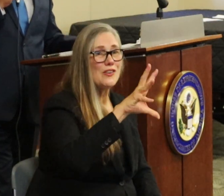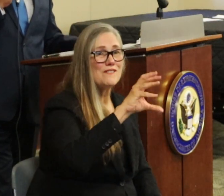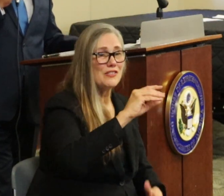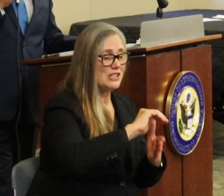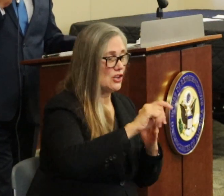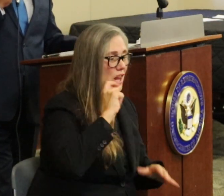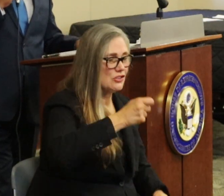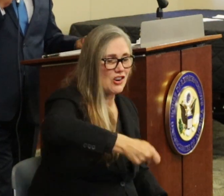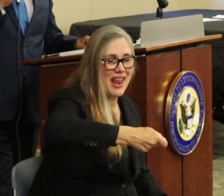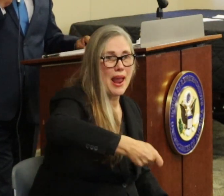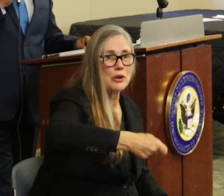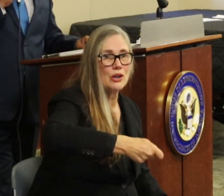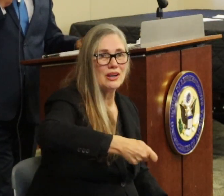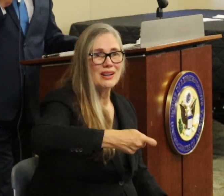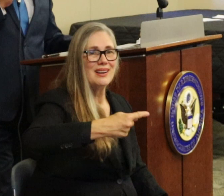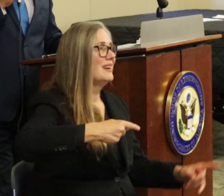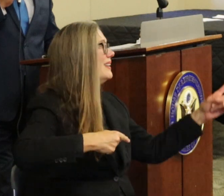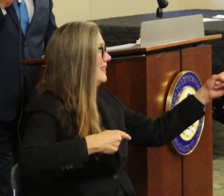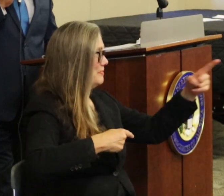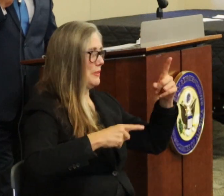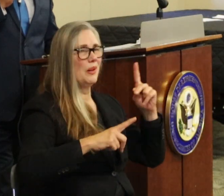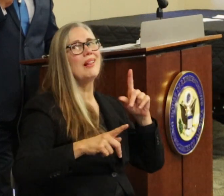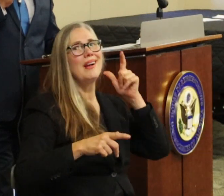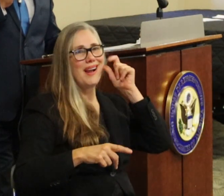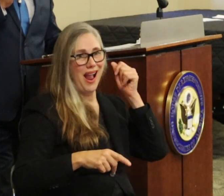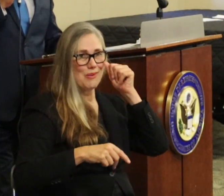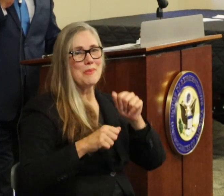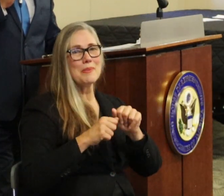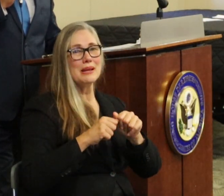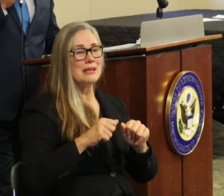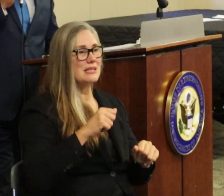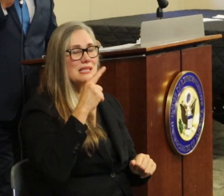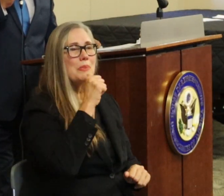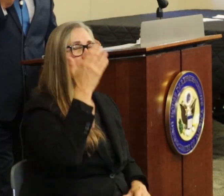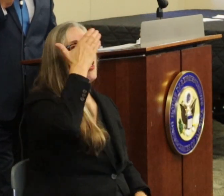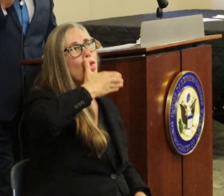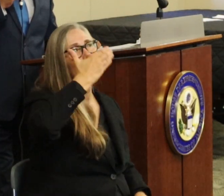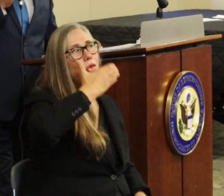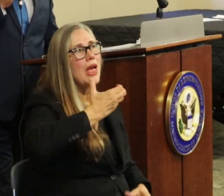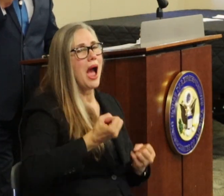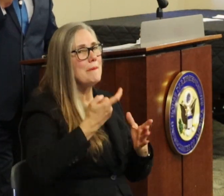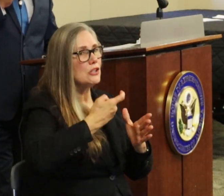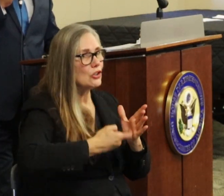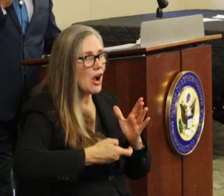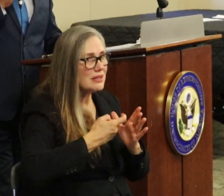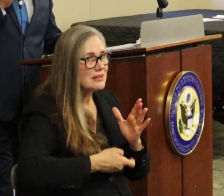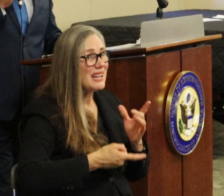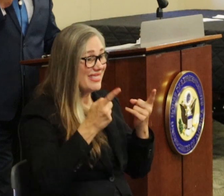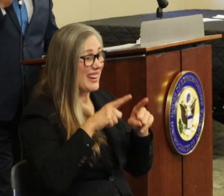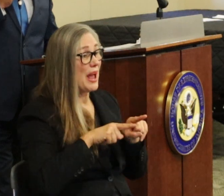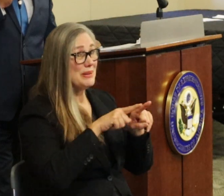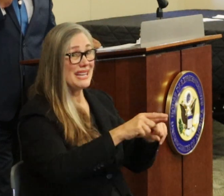loose 30, 50 years ago, and that somebody is actually not asleep at the wheel of what the